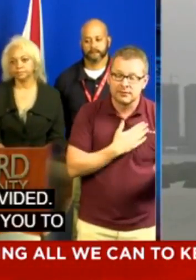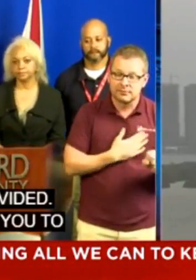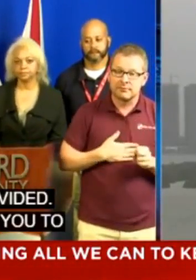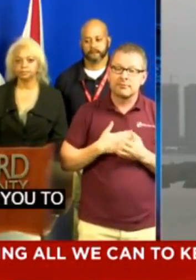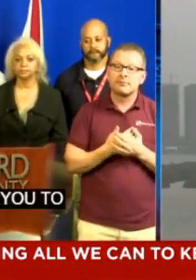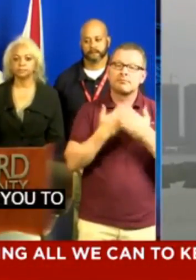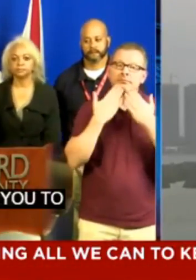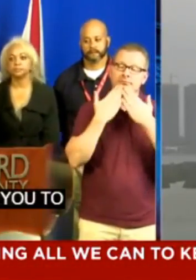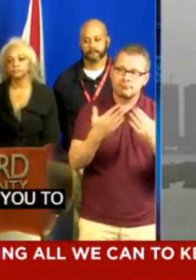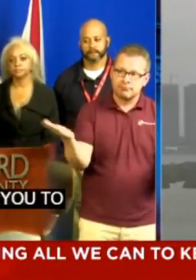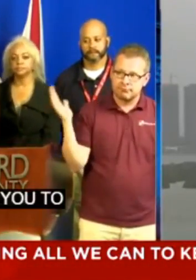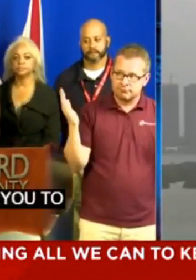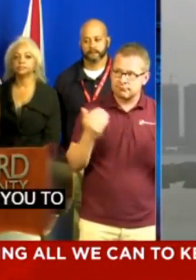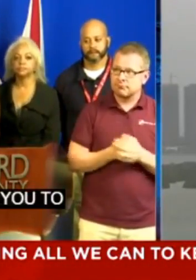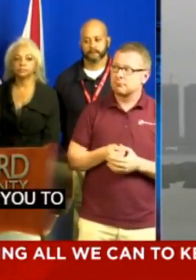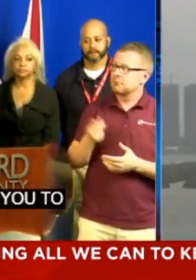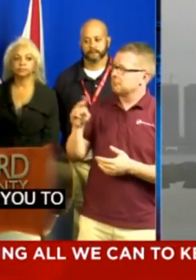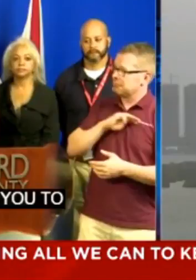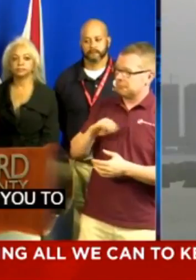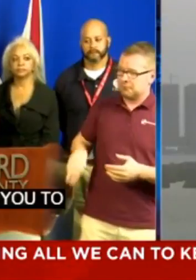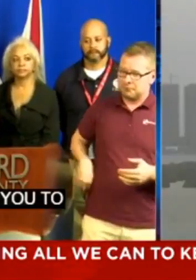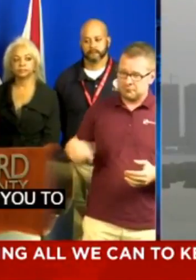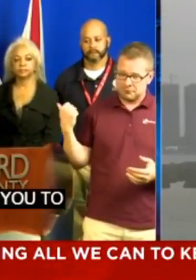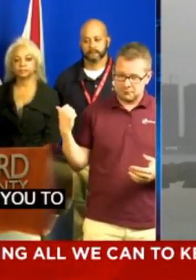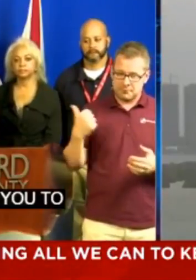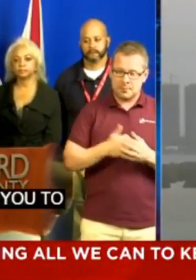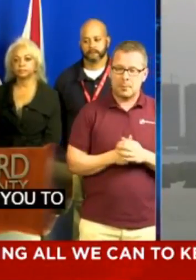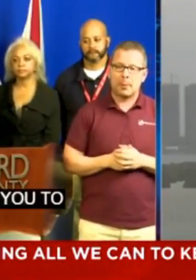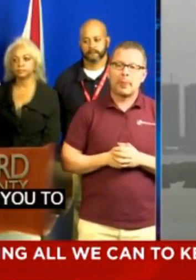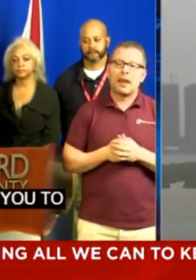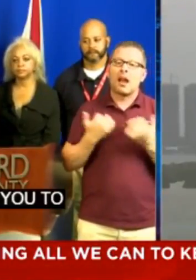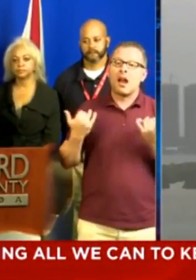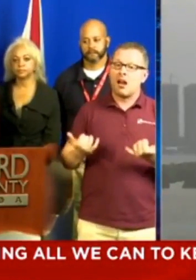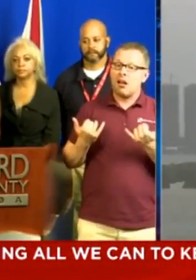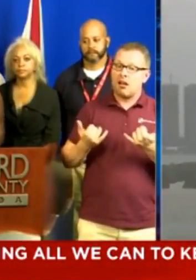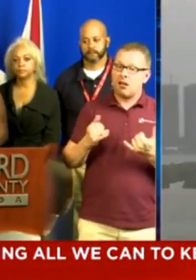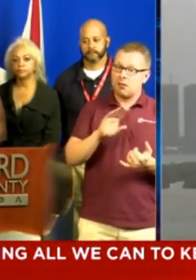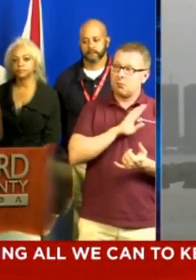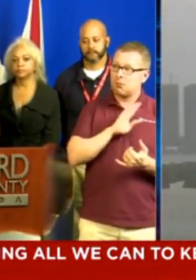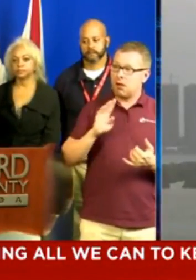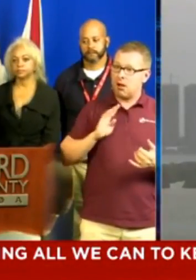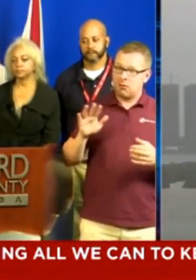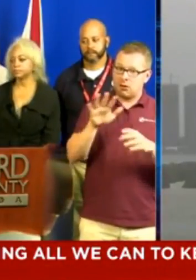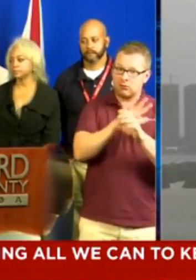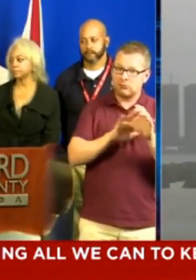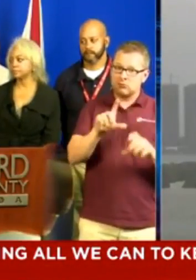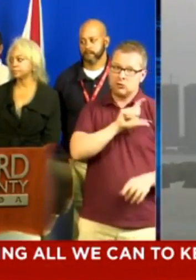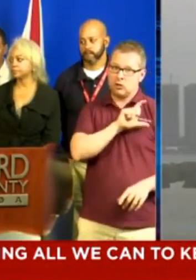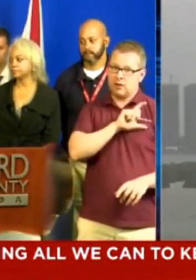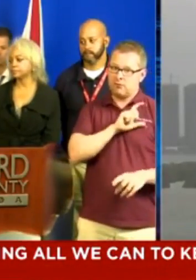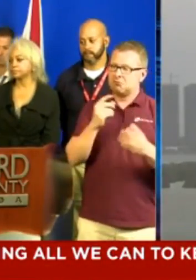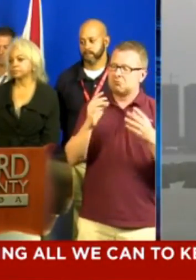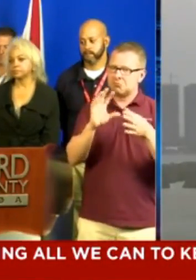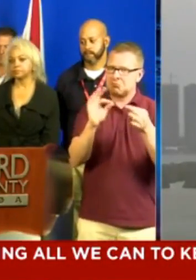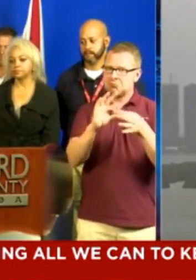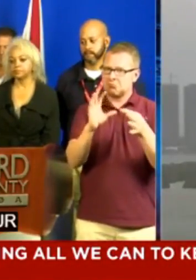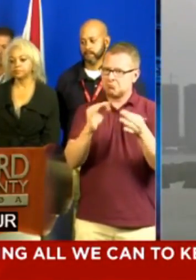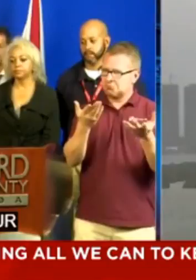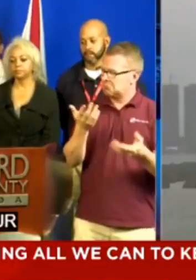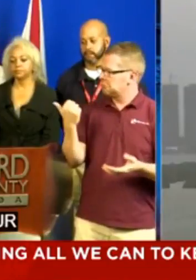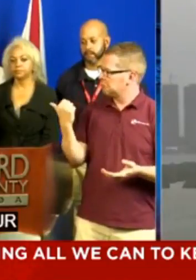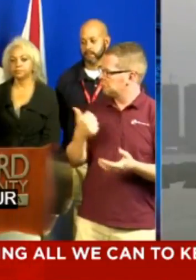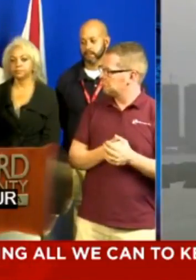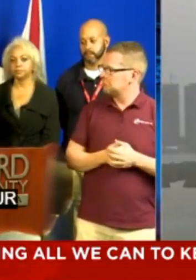I would like to at this time invite our Broward Sheriff forward for a few remarks. Broward Sheriff. Thank you, Mayor.